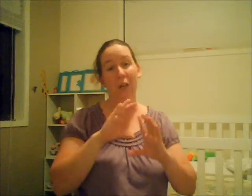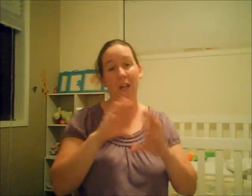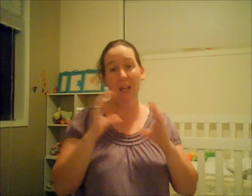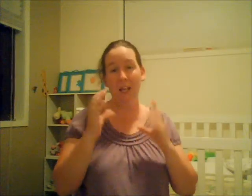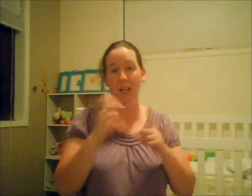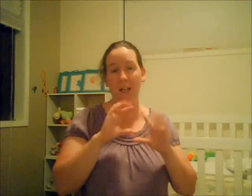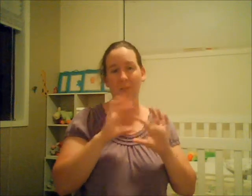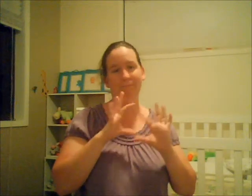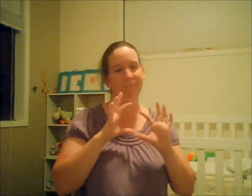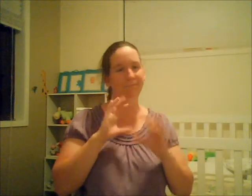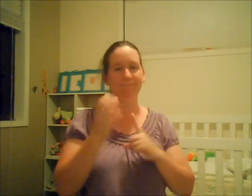community